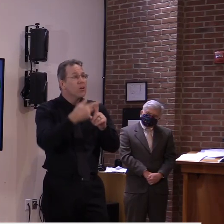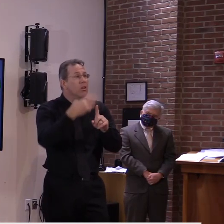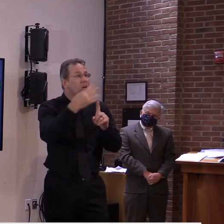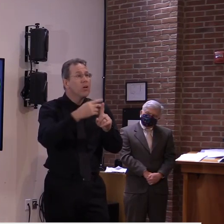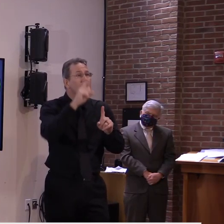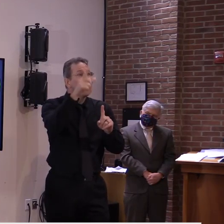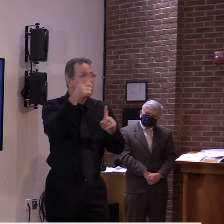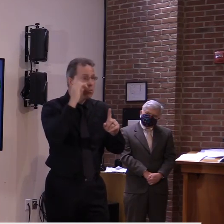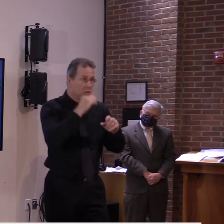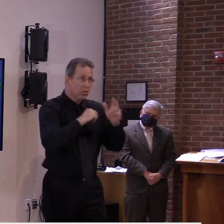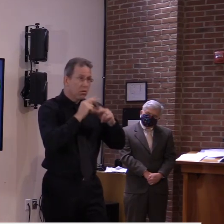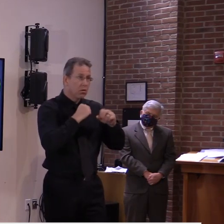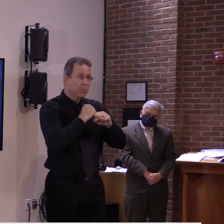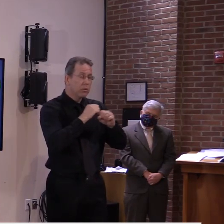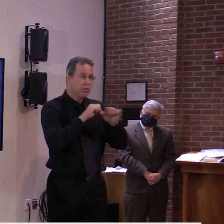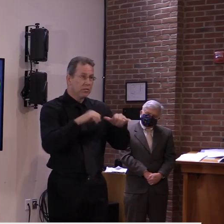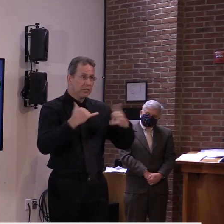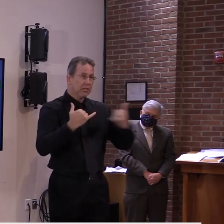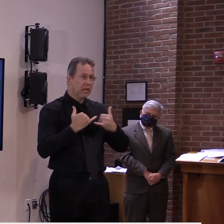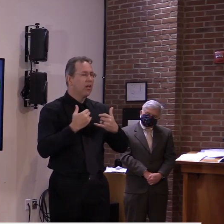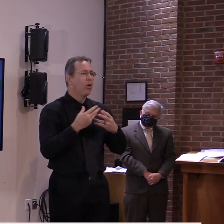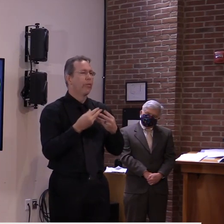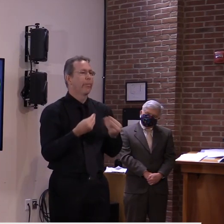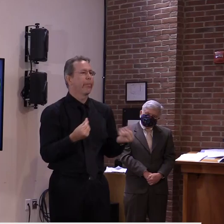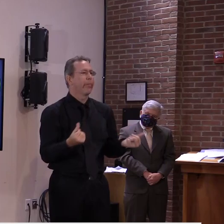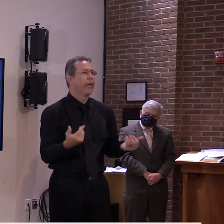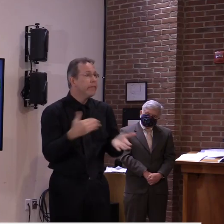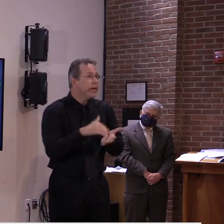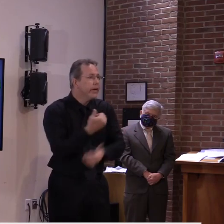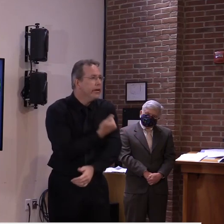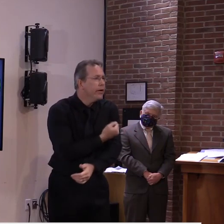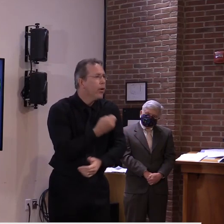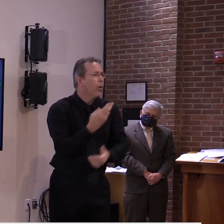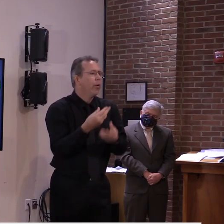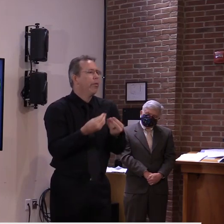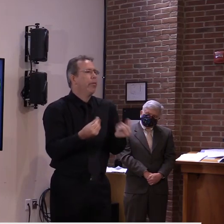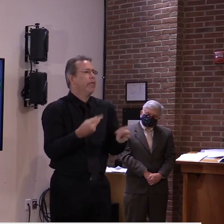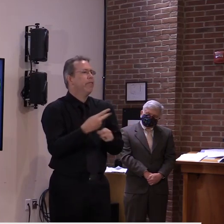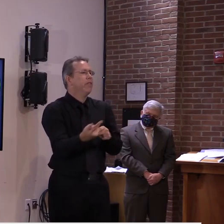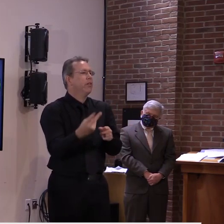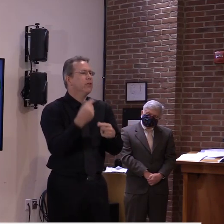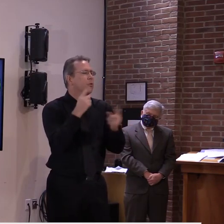So the default is going to be vaccinate rather than question it.